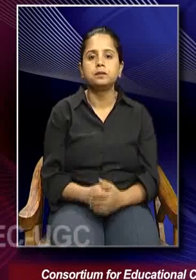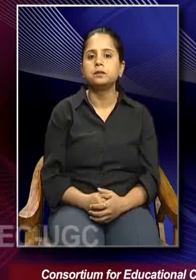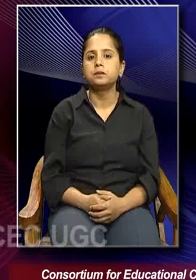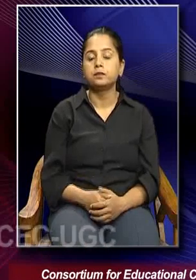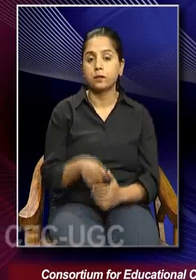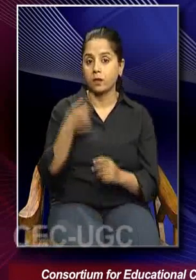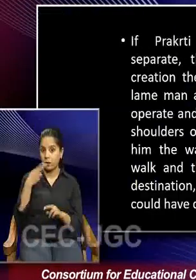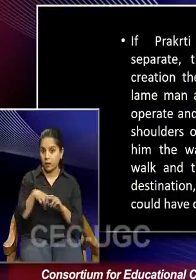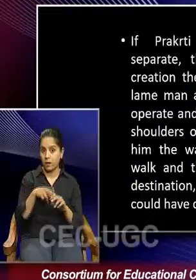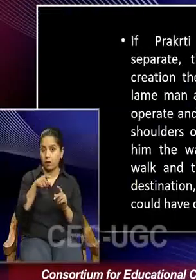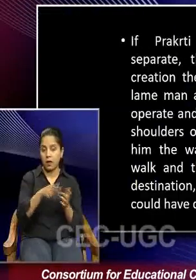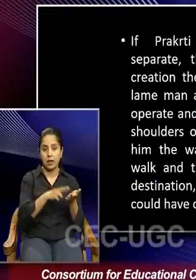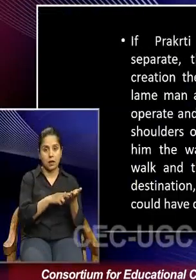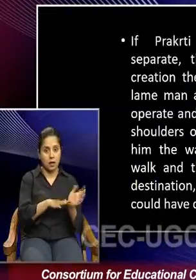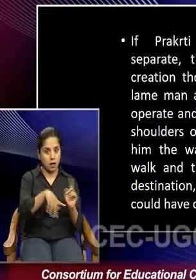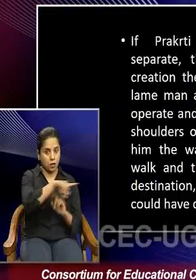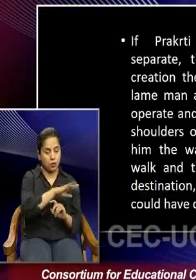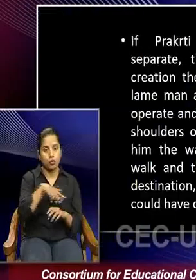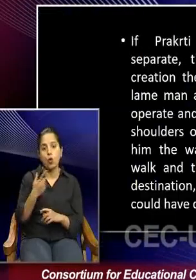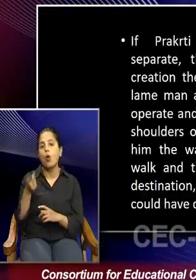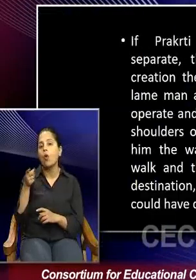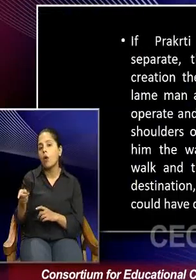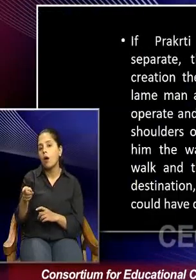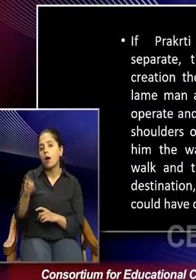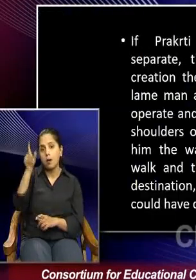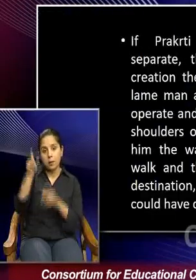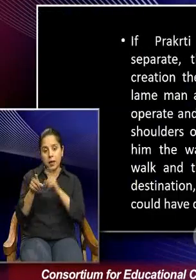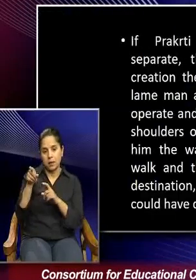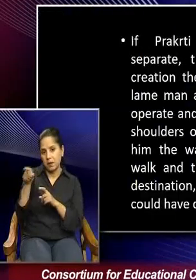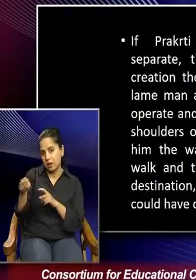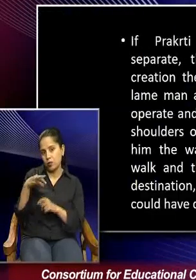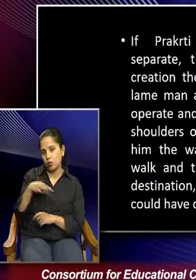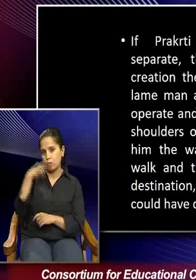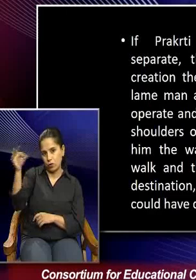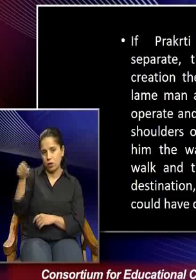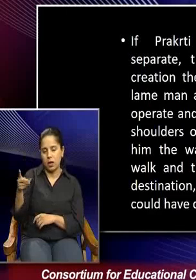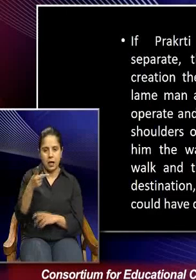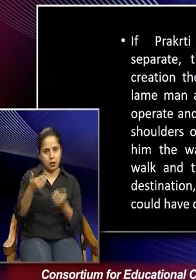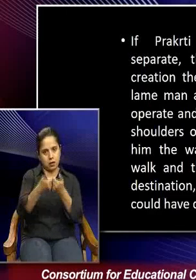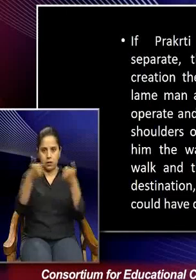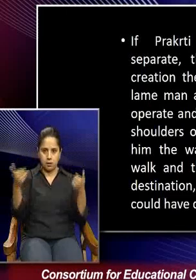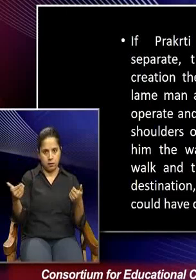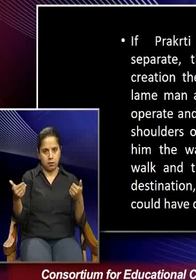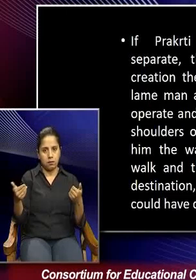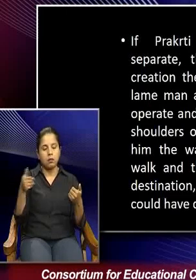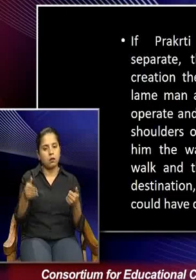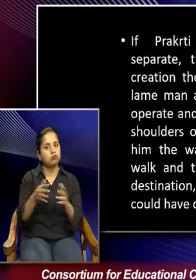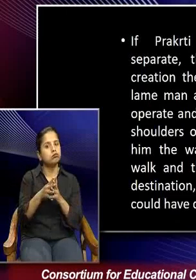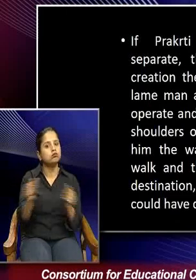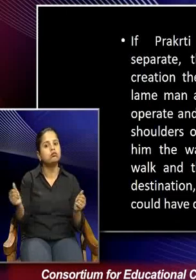So if Prakriti and Purush remain separate, then there is